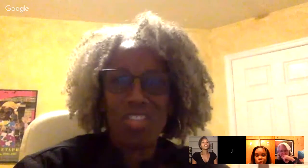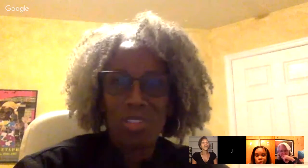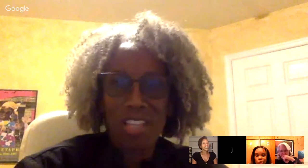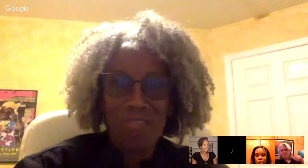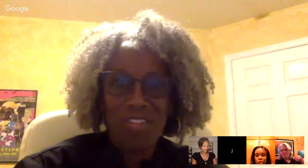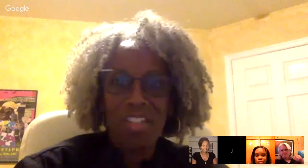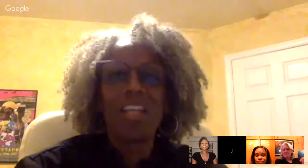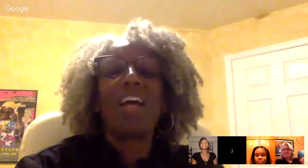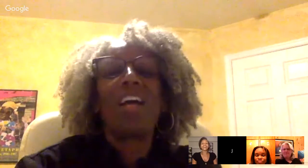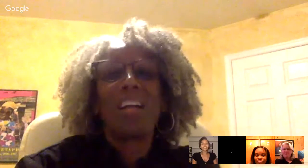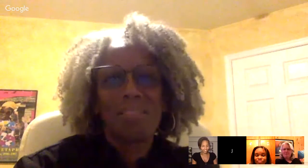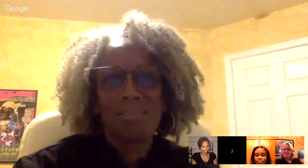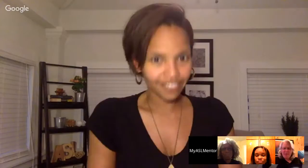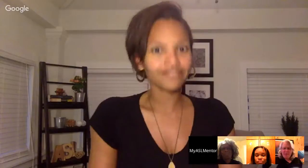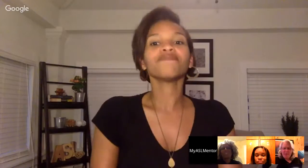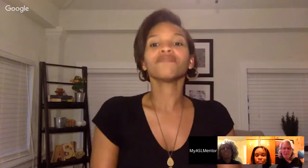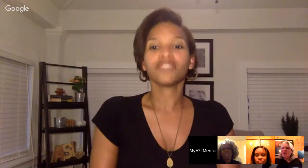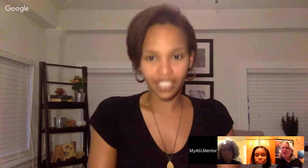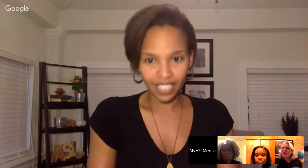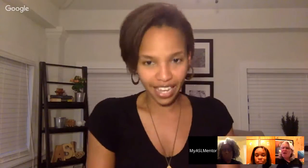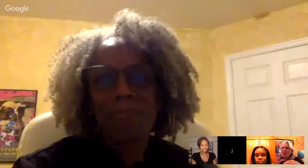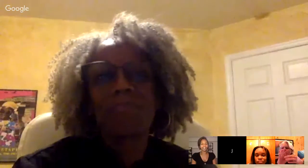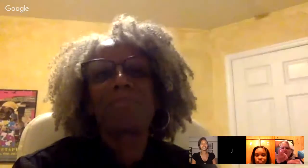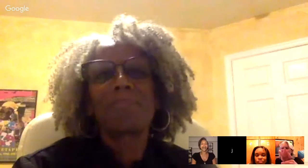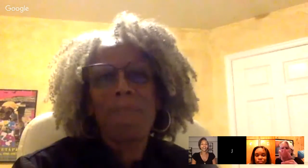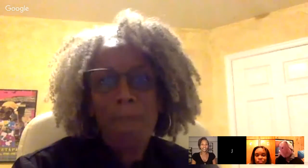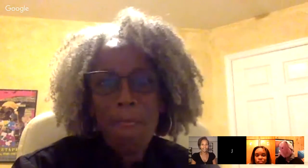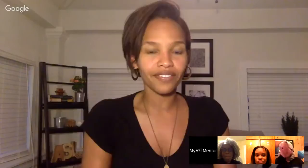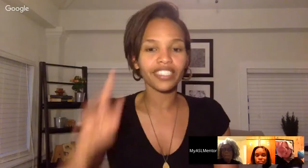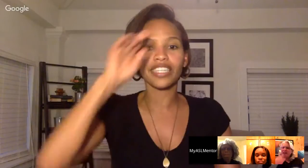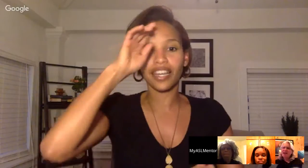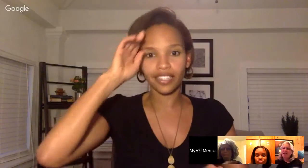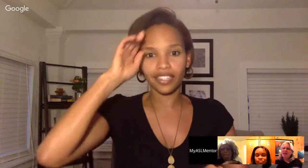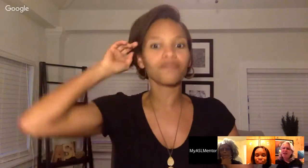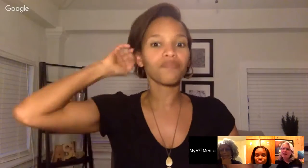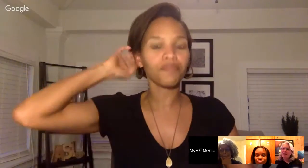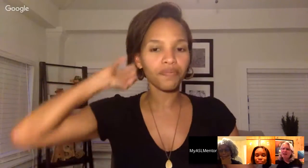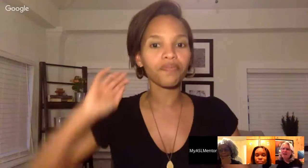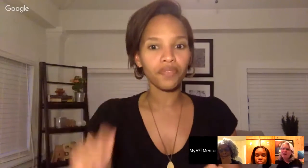with deathhood. Yes. Okay. Yes, exactly. Exactly. Mm-hmm.